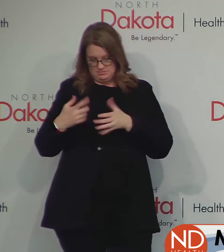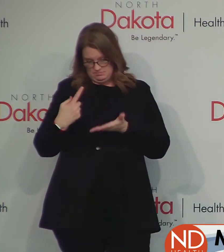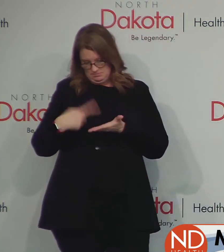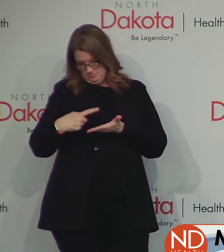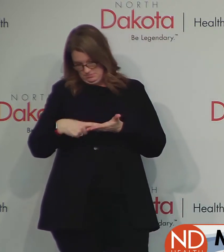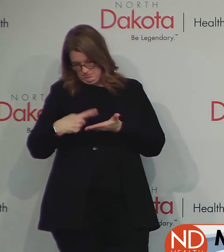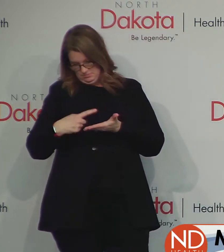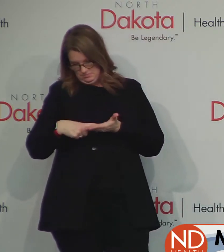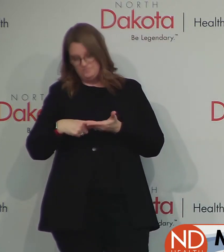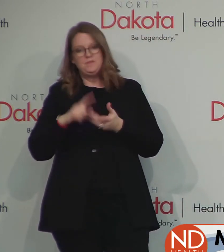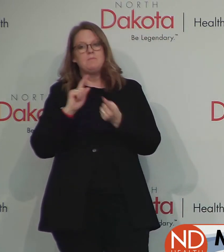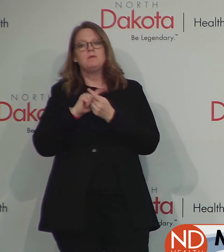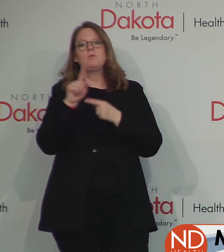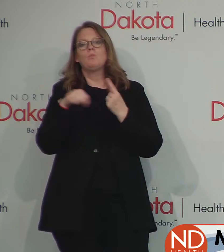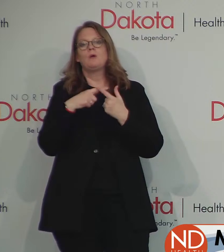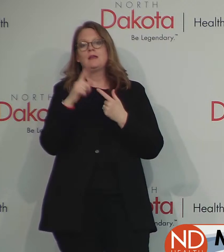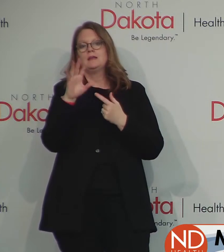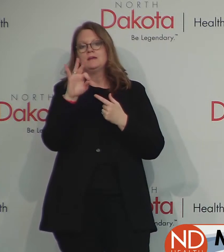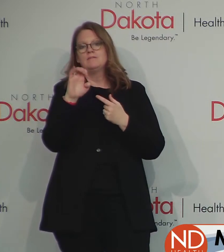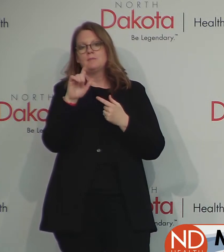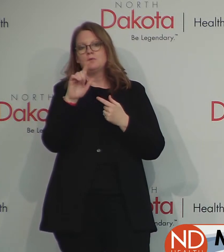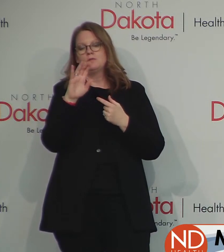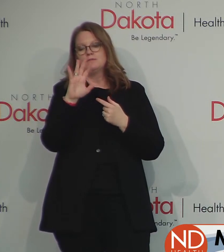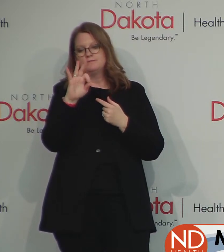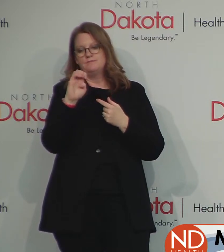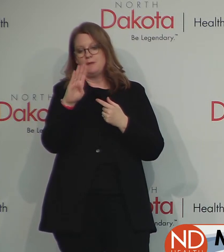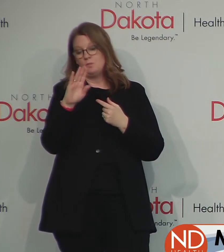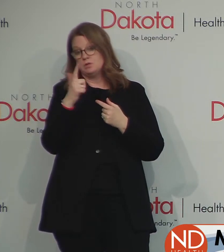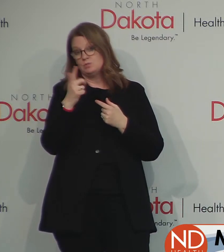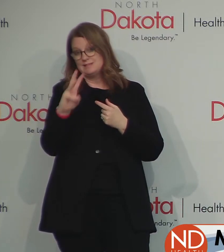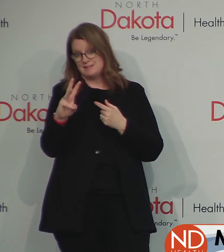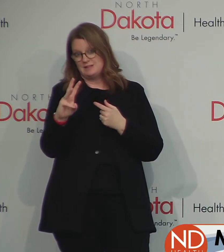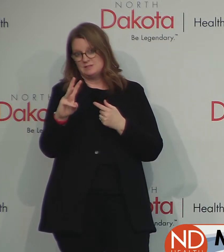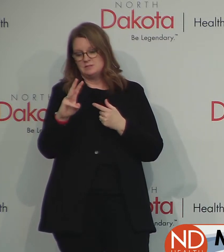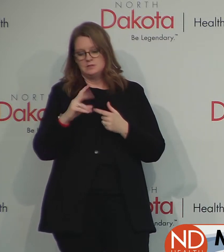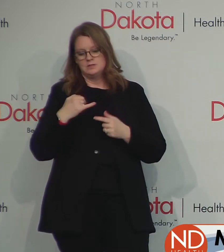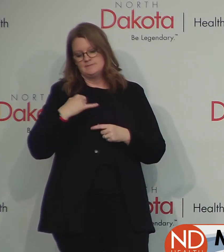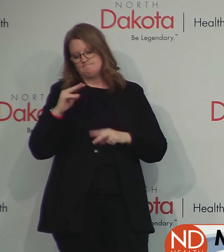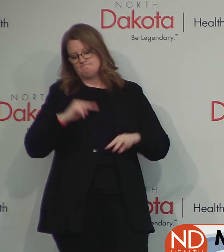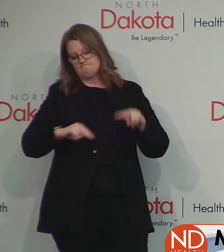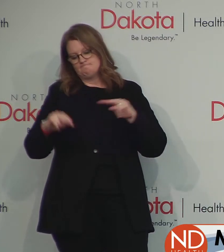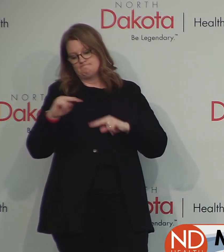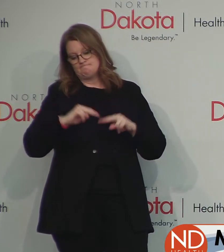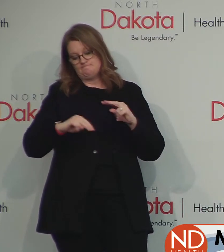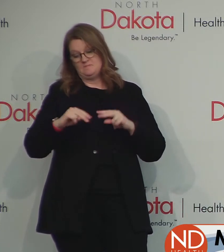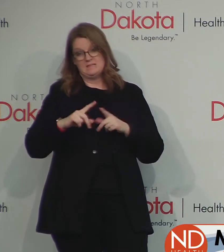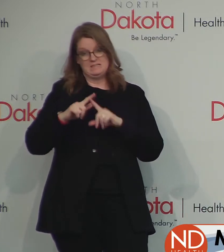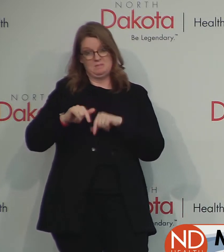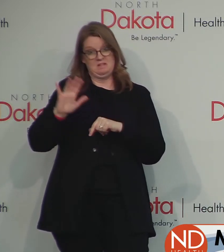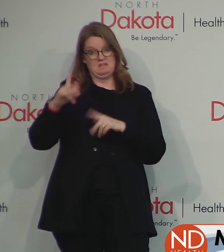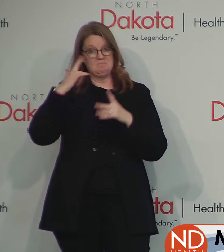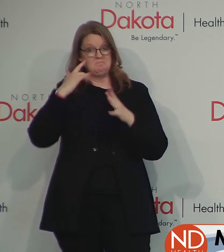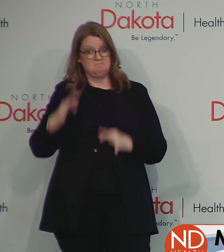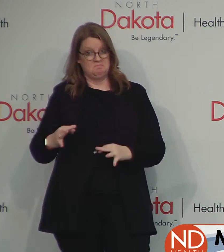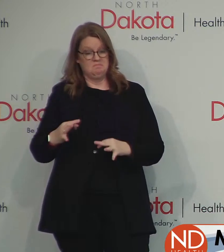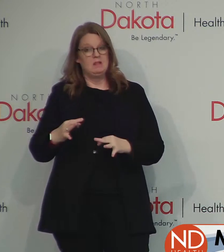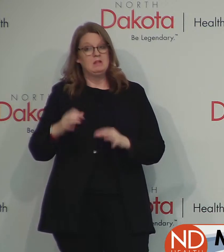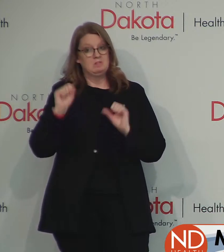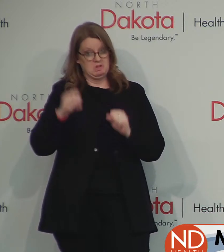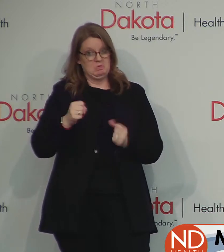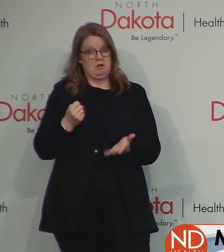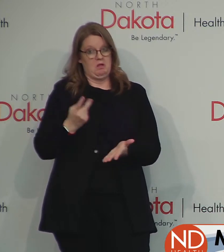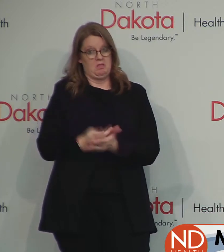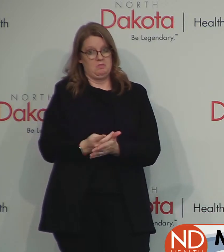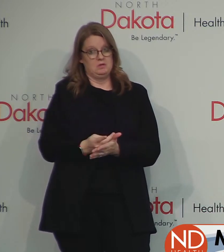26th, and depending on what their decision is, they may decide to authorize the vaccine for use, and if they do, it could